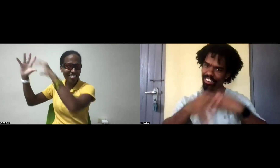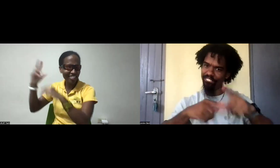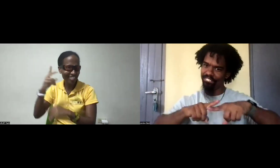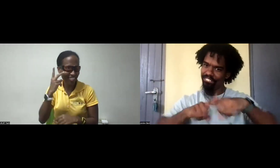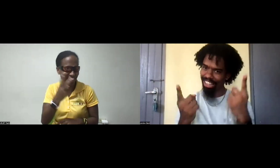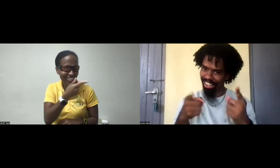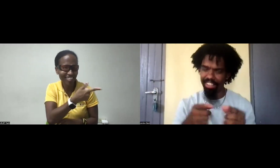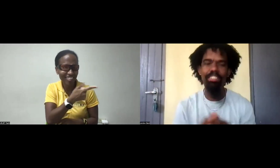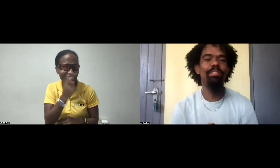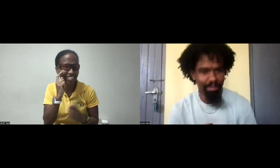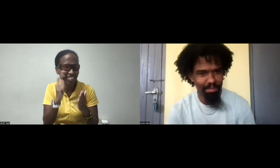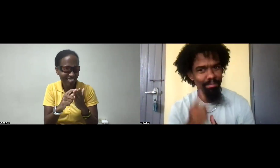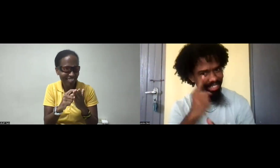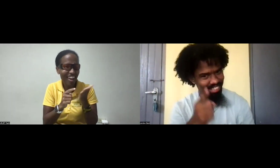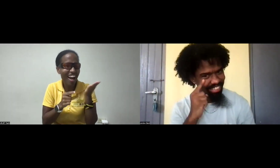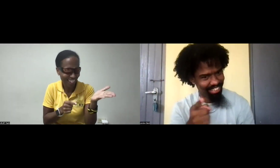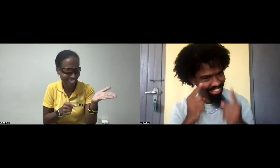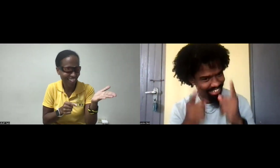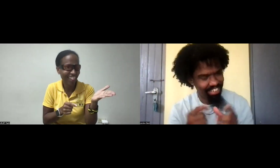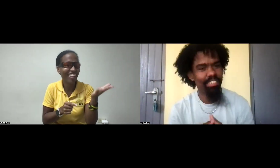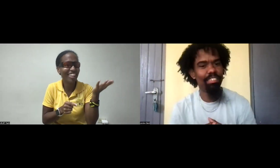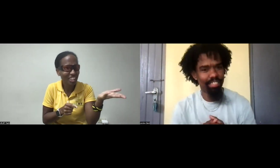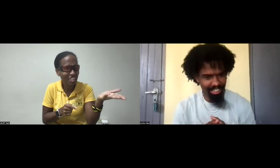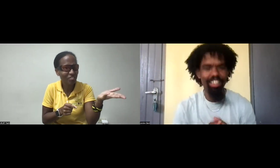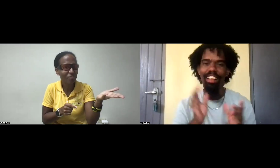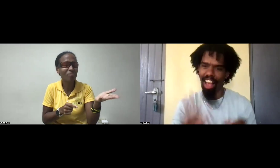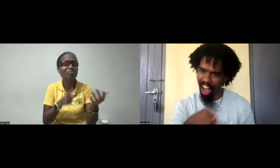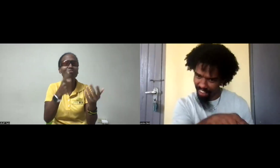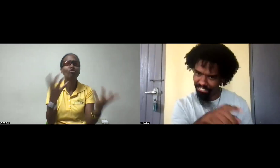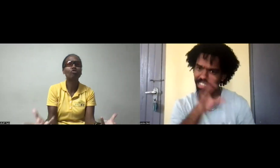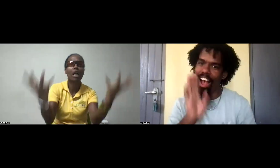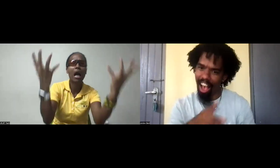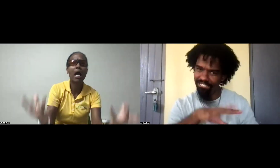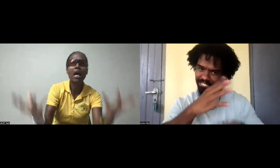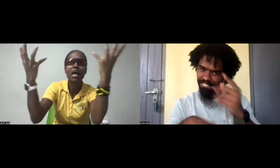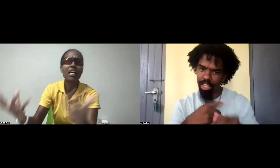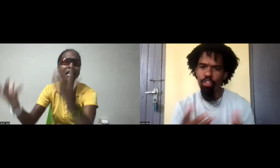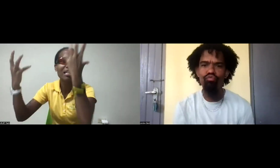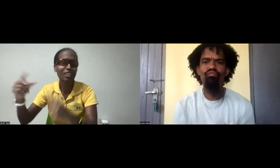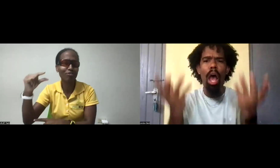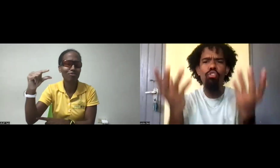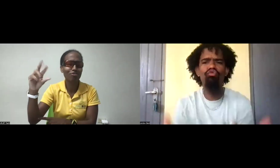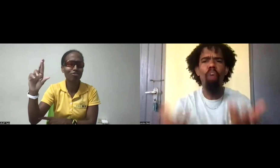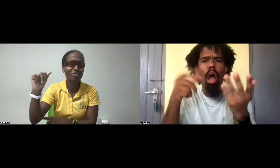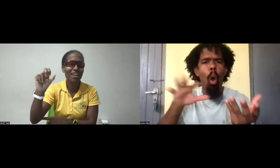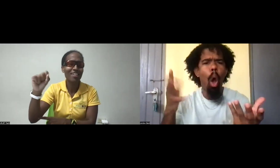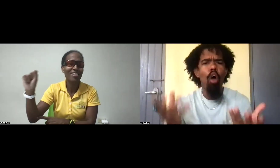the sun. You see that? You see the representation there? Yes, it's there. Right? And also